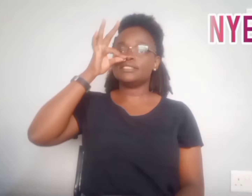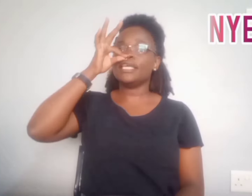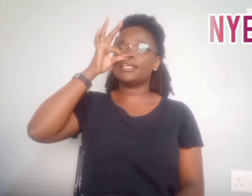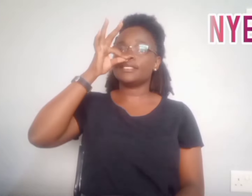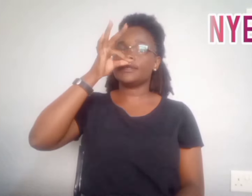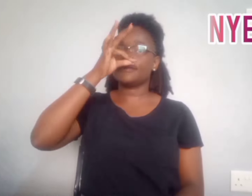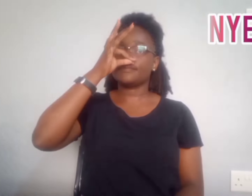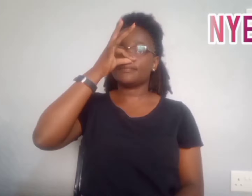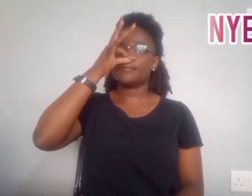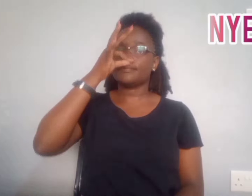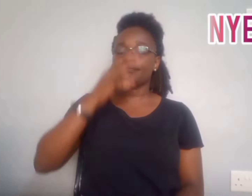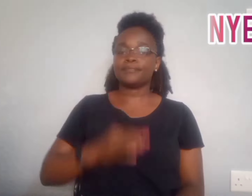Nyeri.